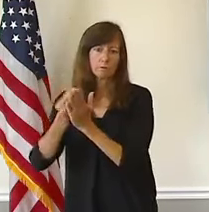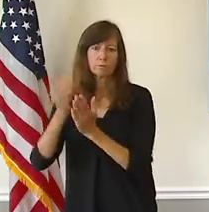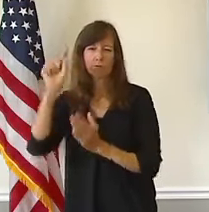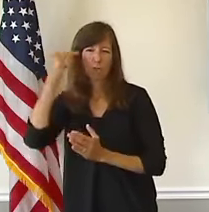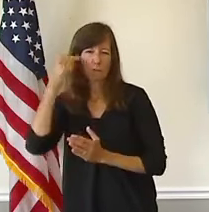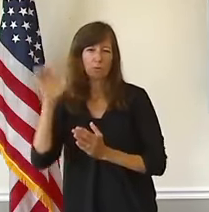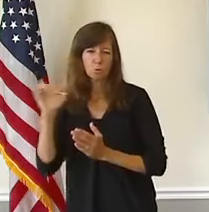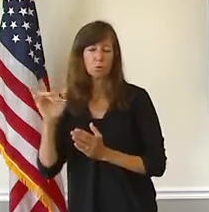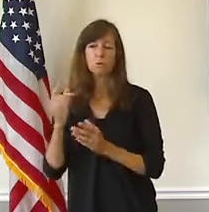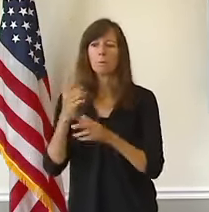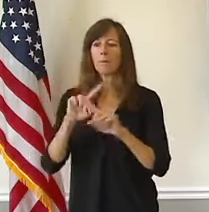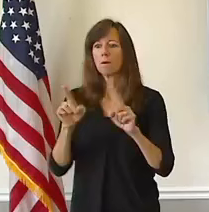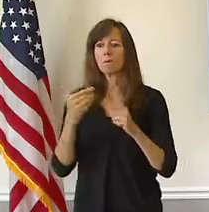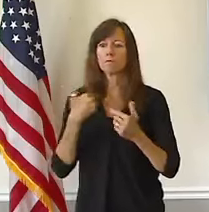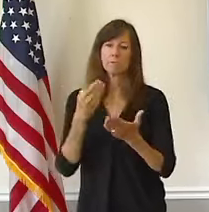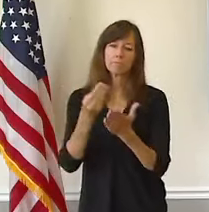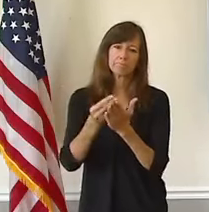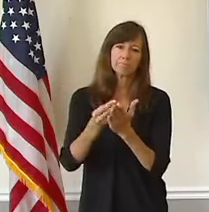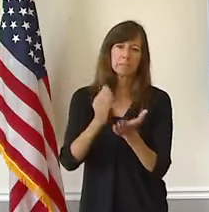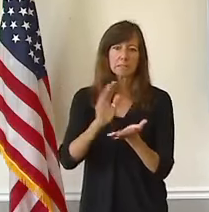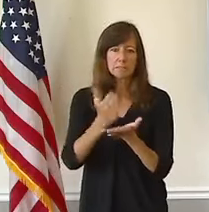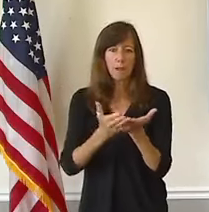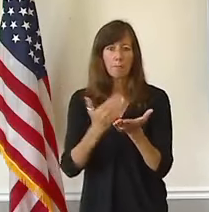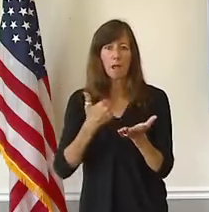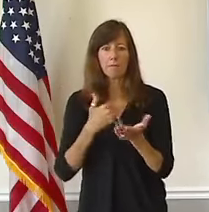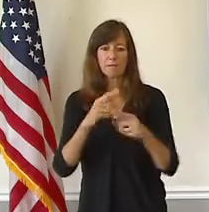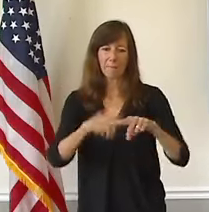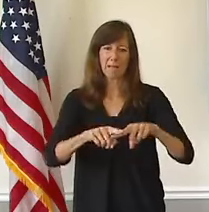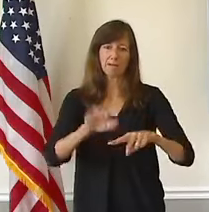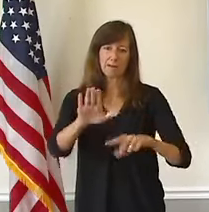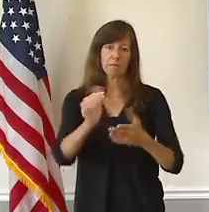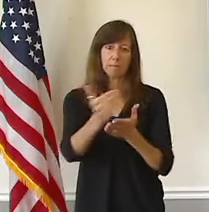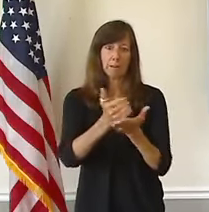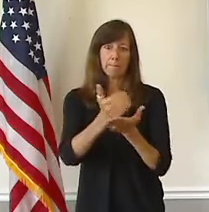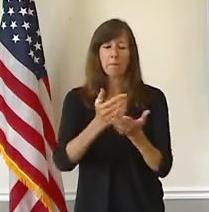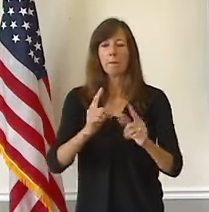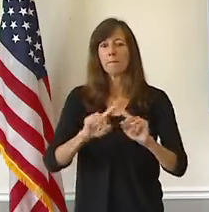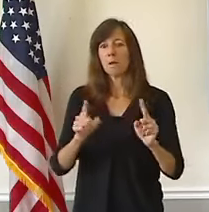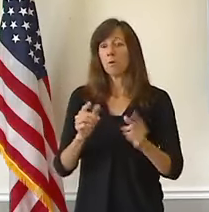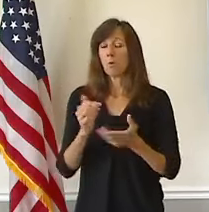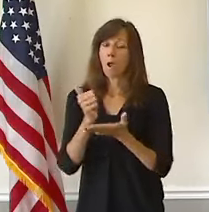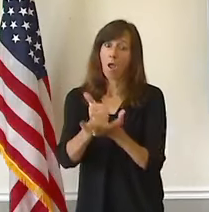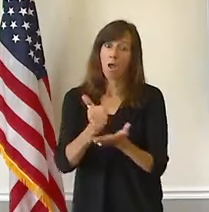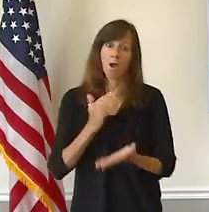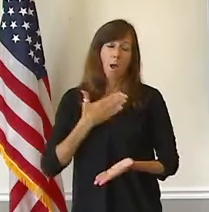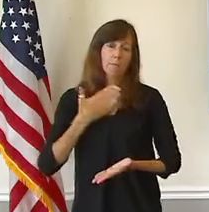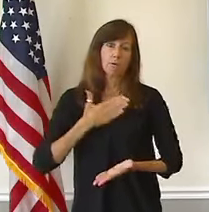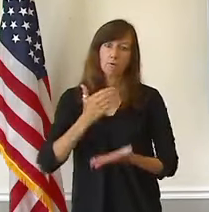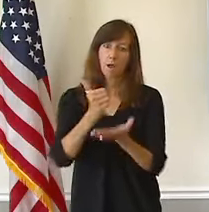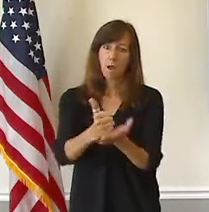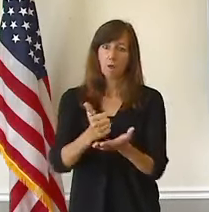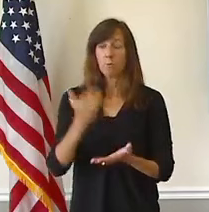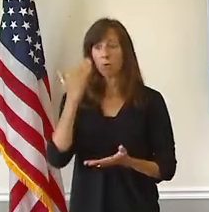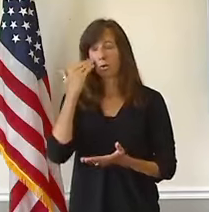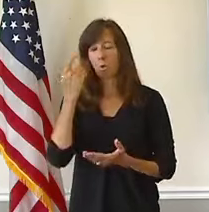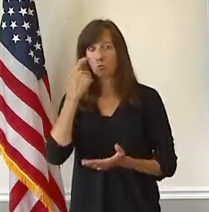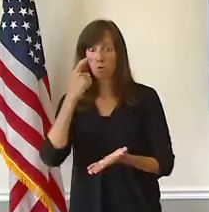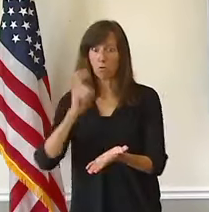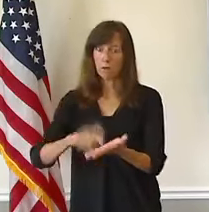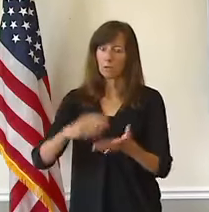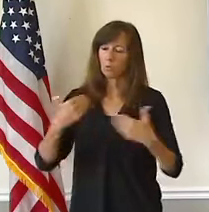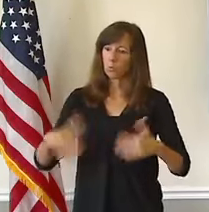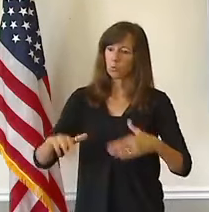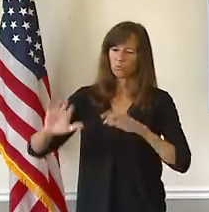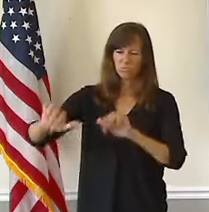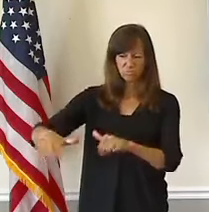state and federal government, but we're more than happy to try to connect you. We recognize the challenge. It is a huge, huge challenge. It's one of the difficulties in having,